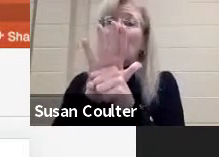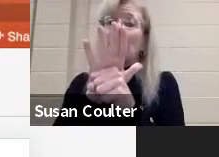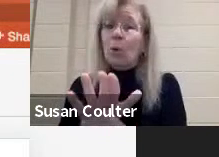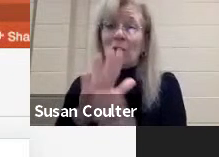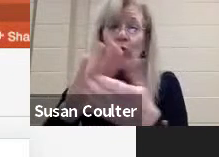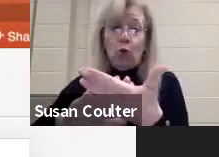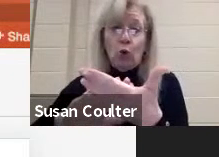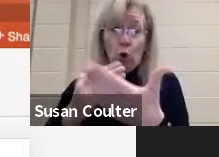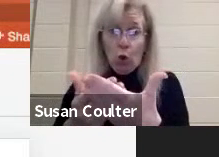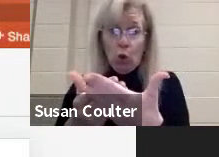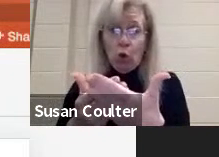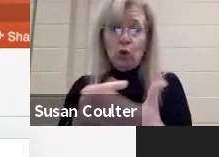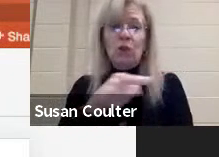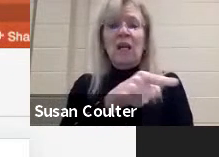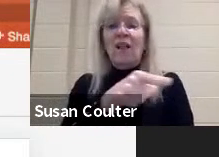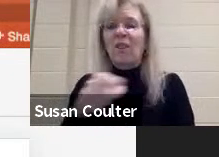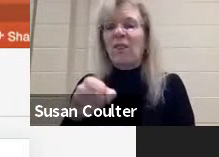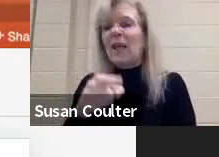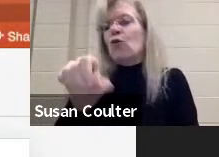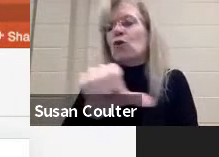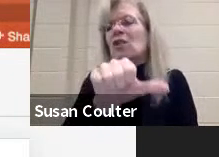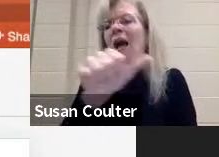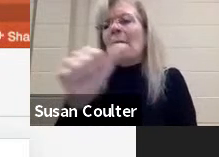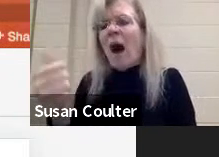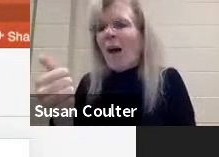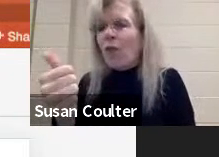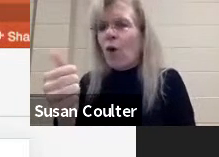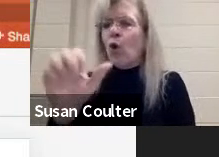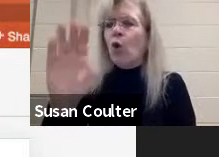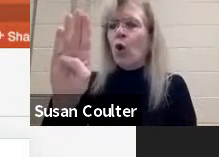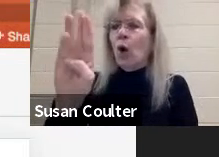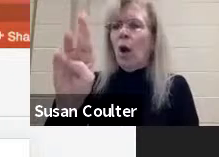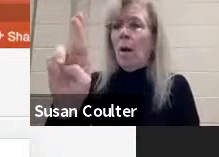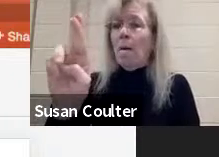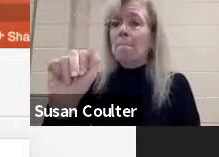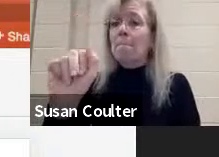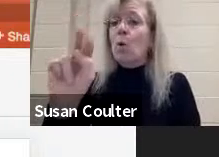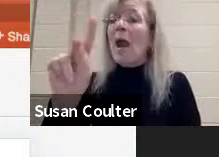Electric pressure cookers. These are some other